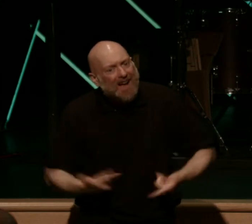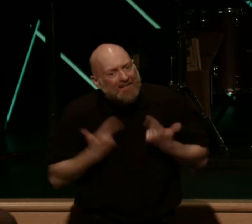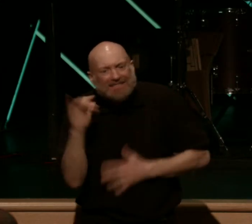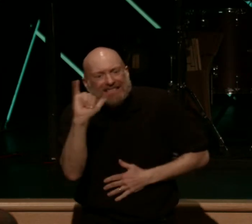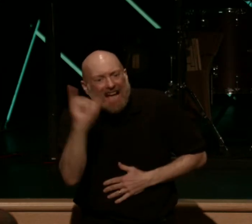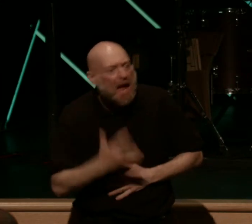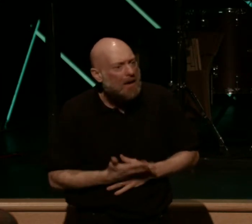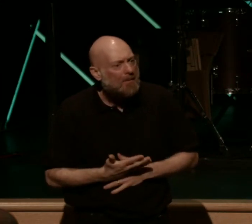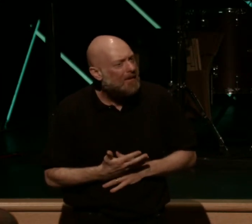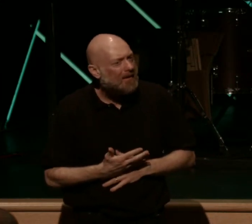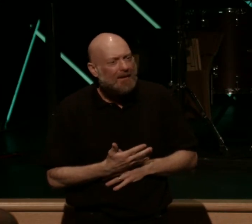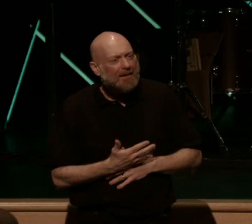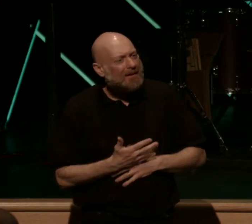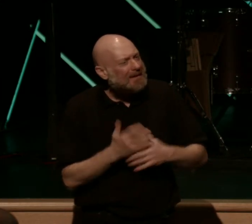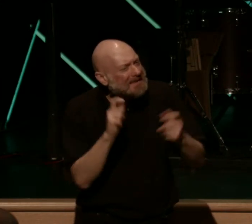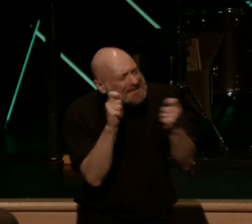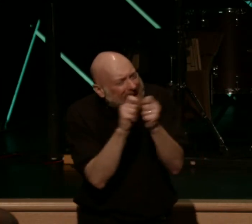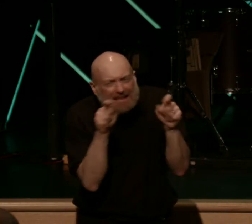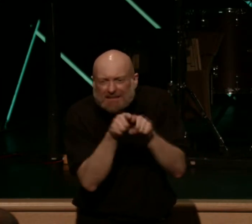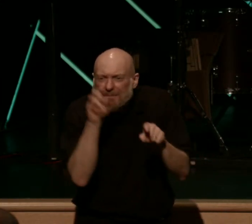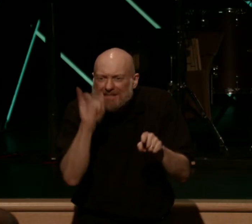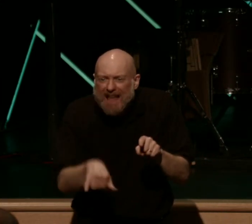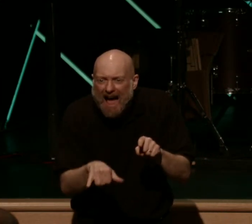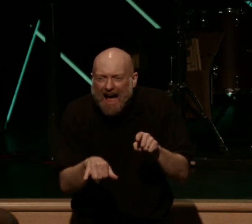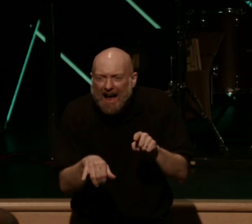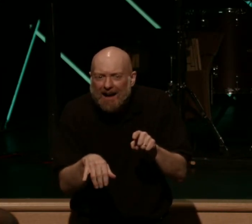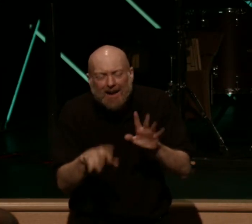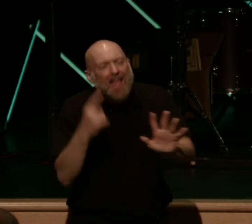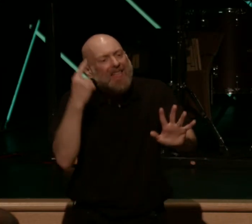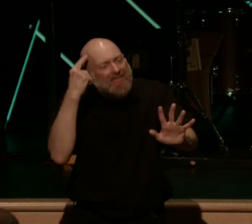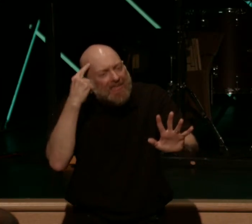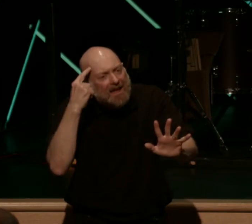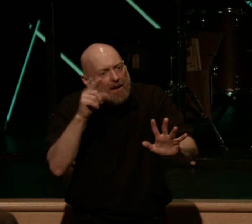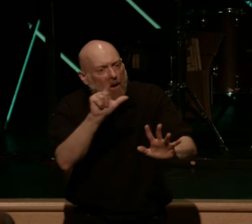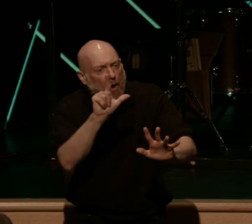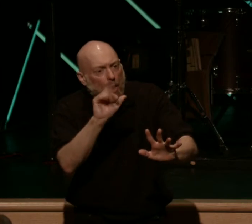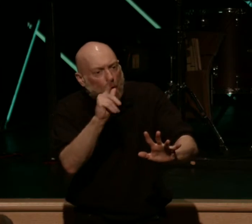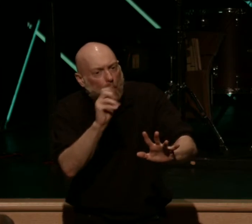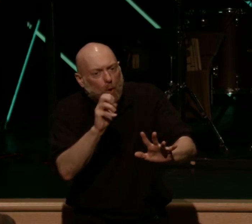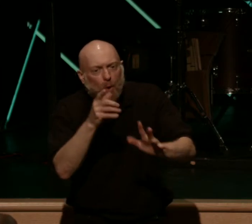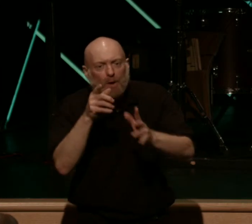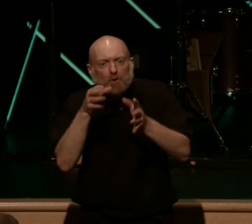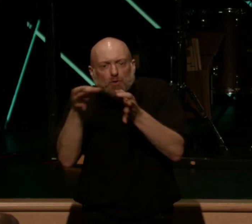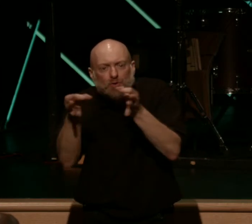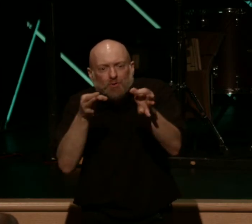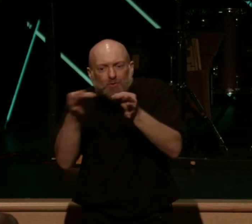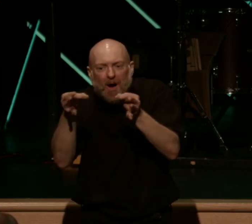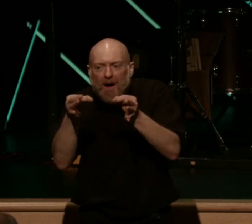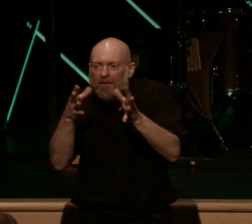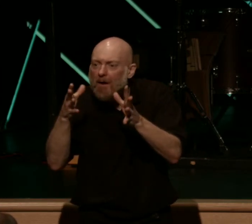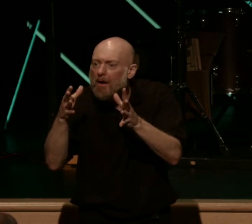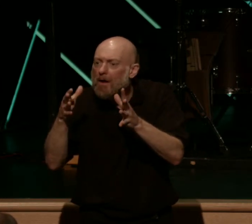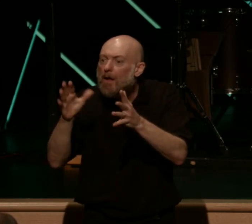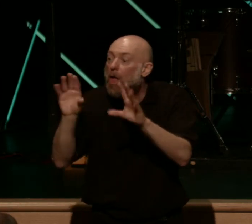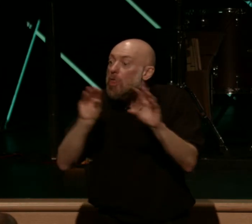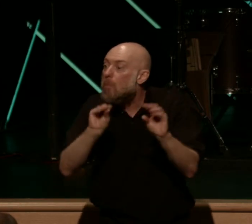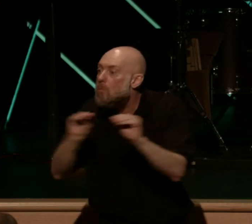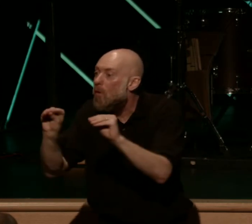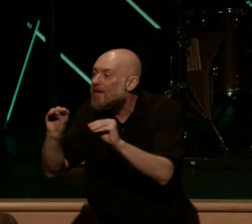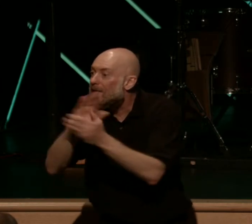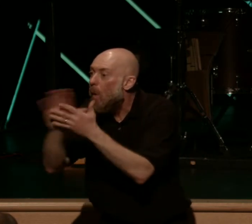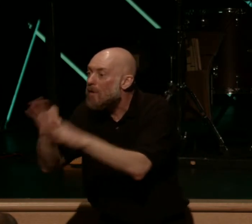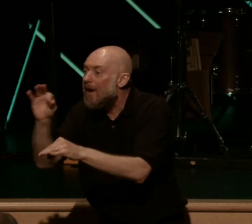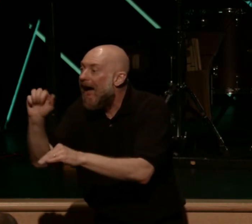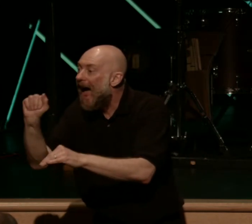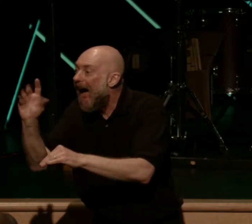much like that. Consider how Luke described the moving of the Holy Spirit